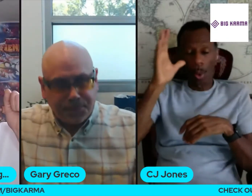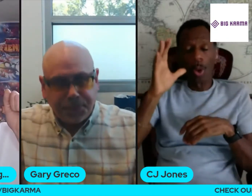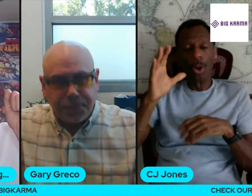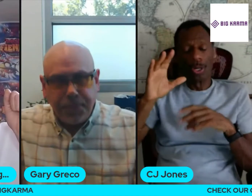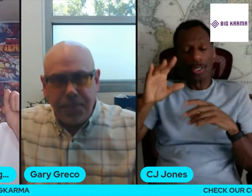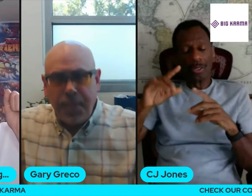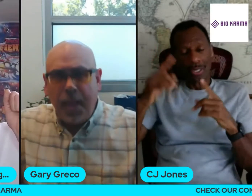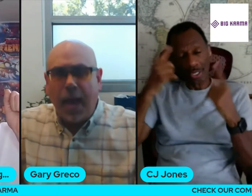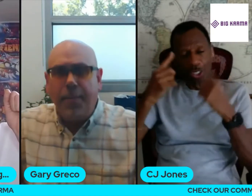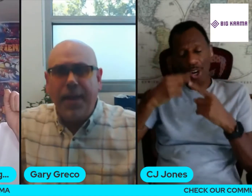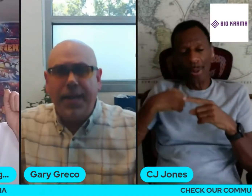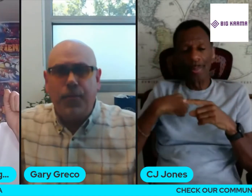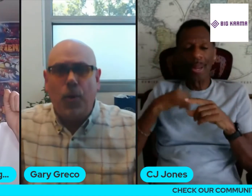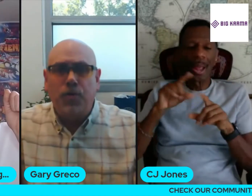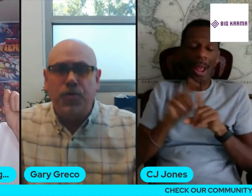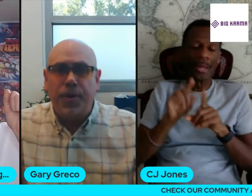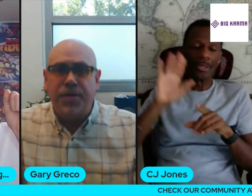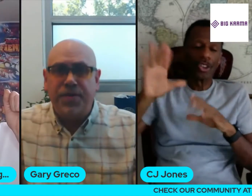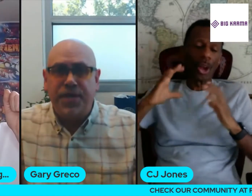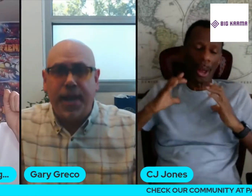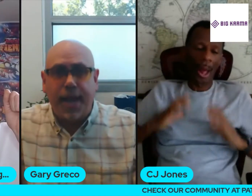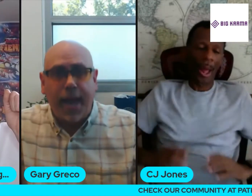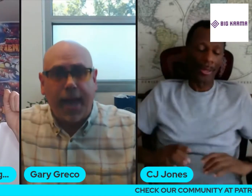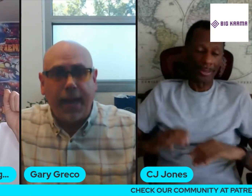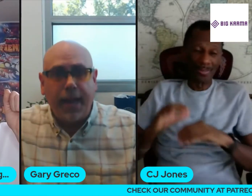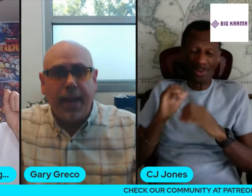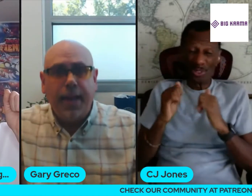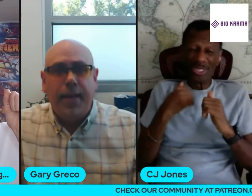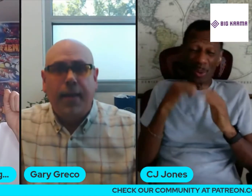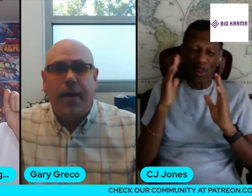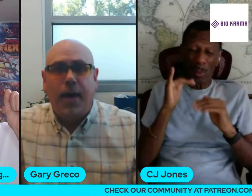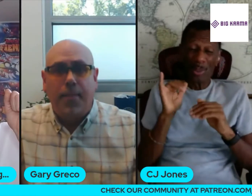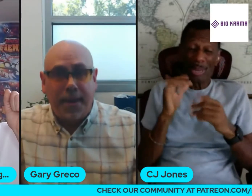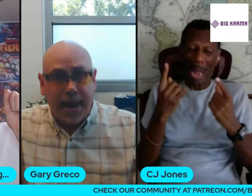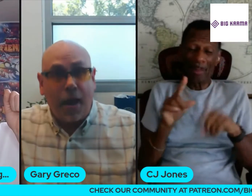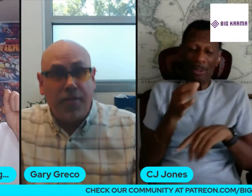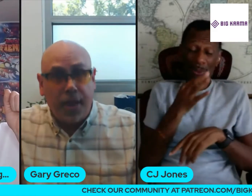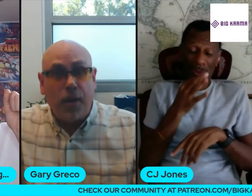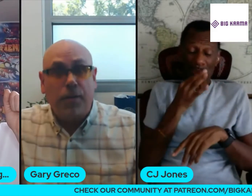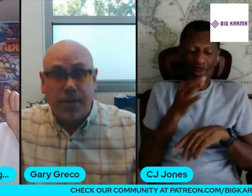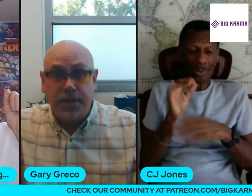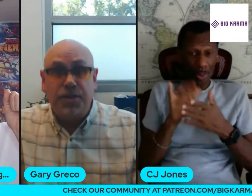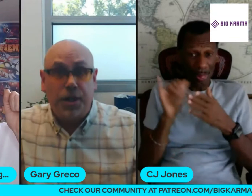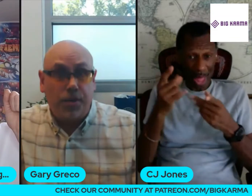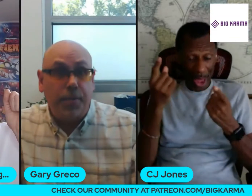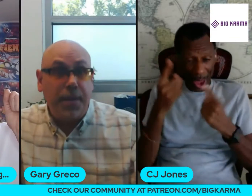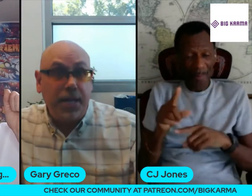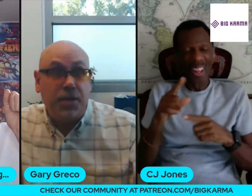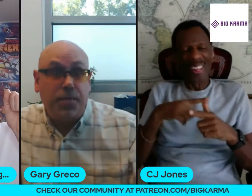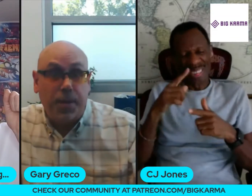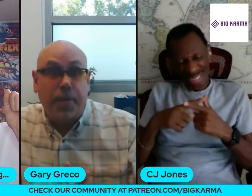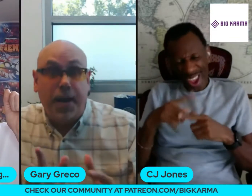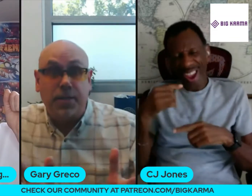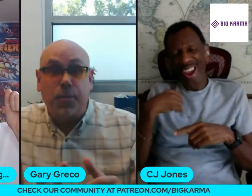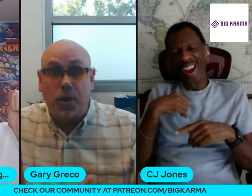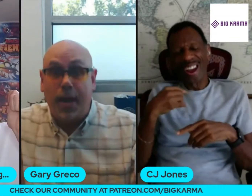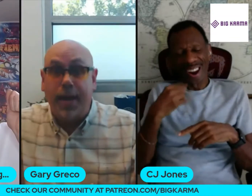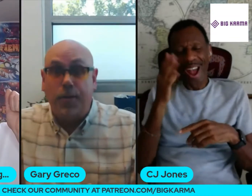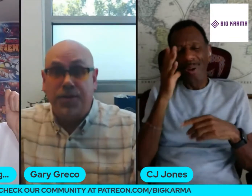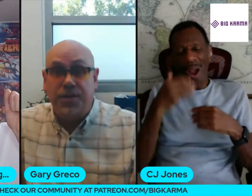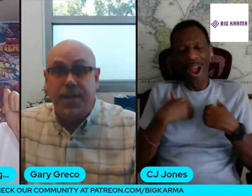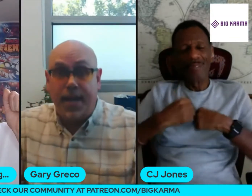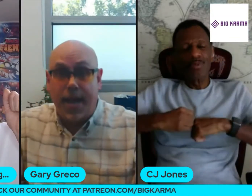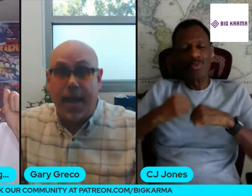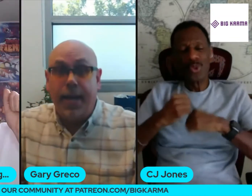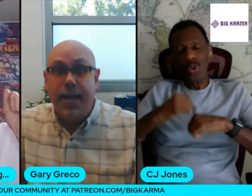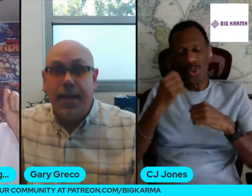And I made inroads with CAA. And now they're considering me to be a possible client